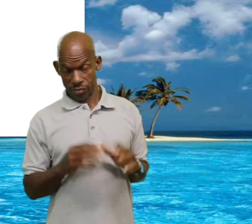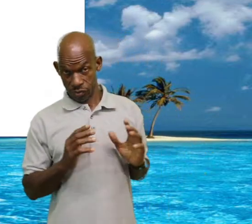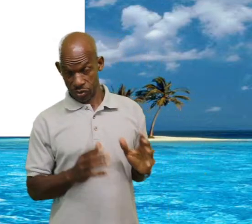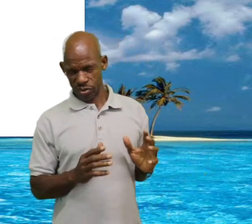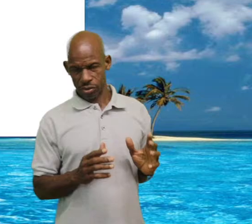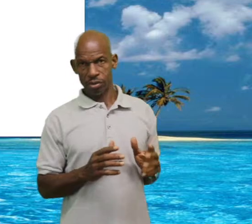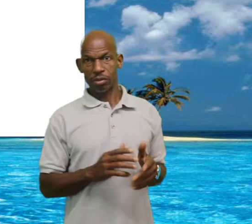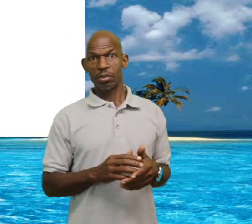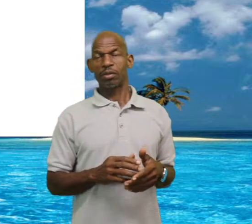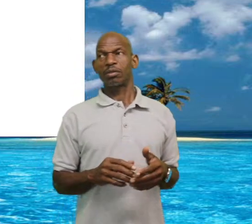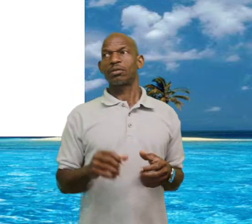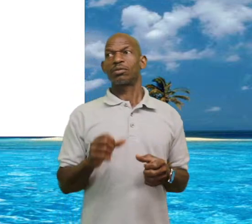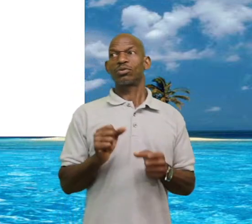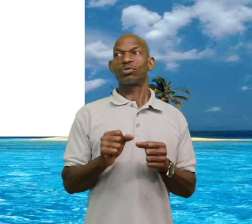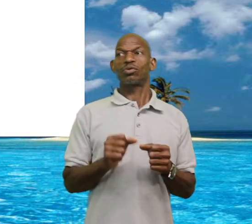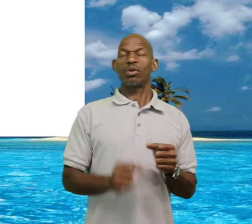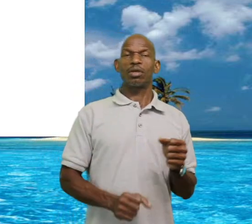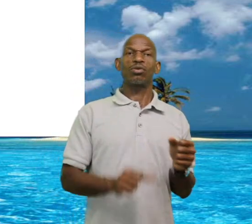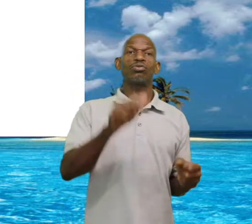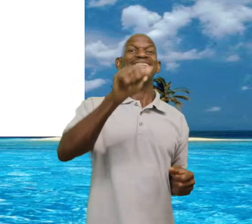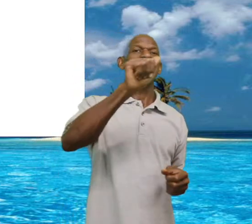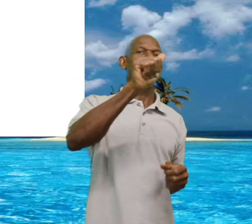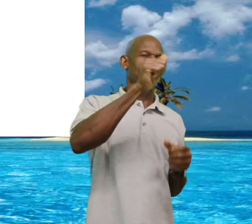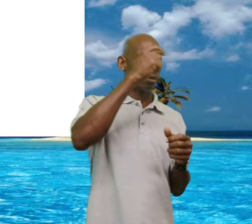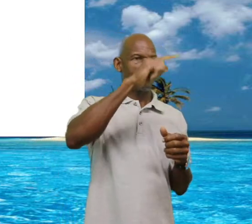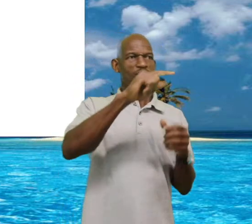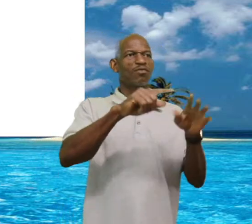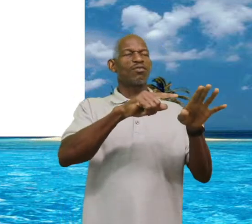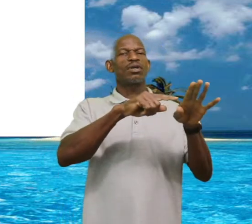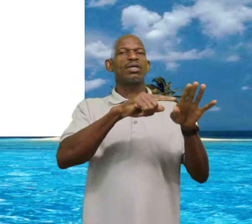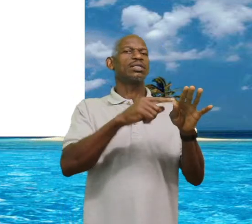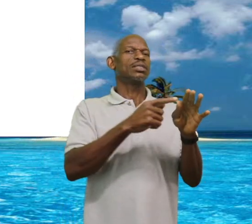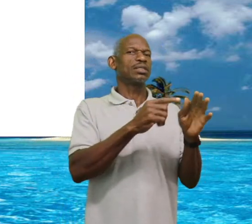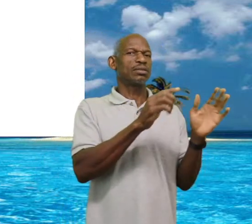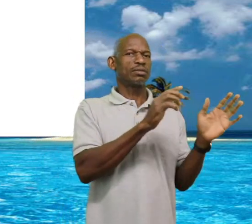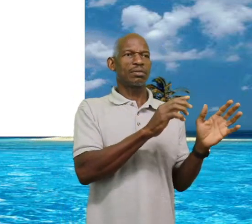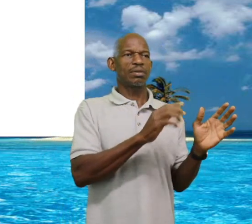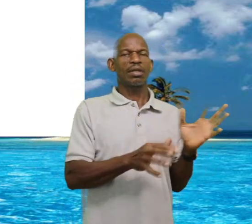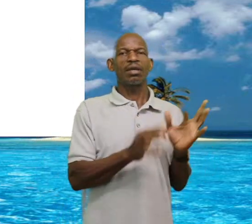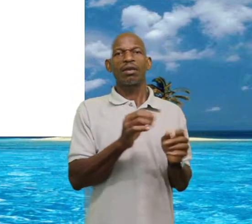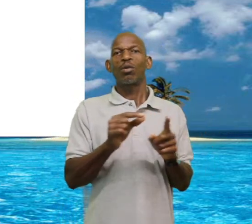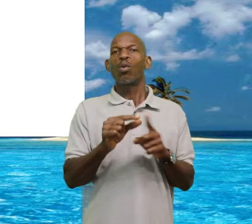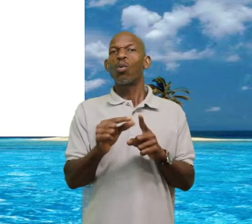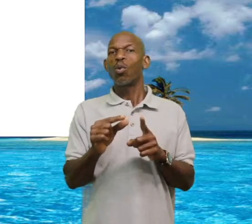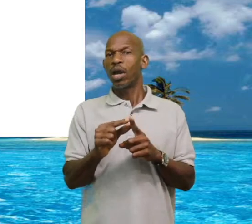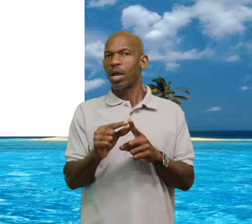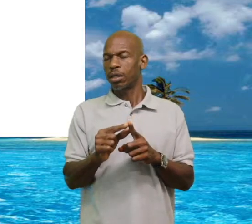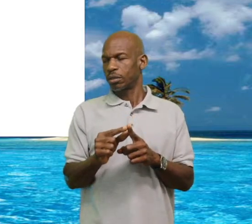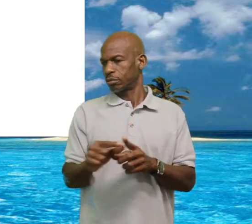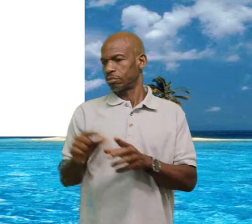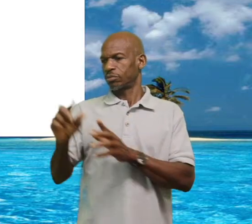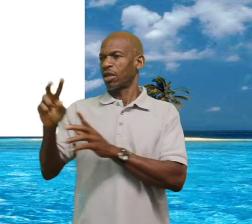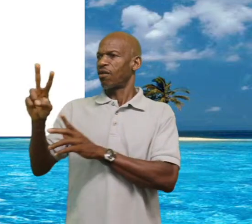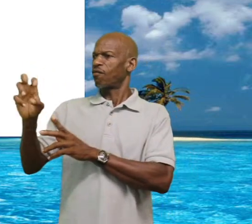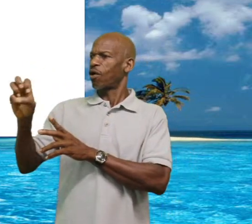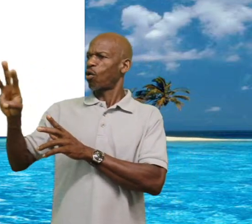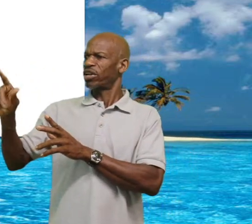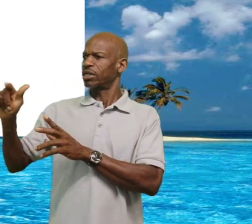use A. But if the word begins with a vowel, you use an. But there